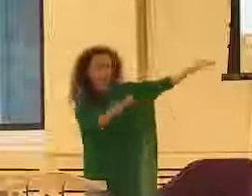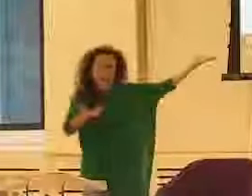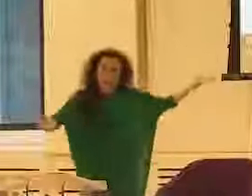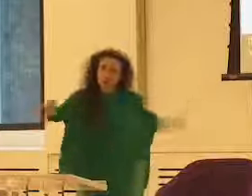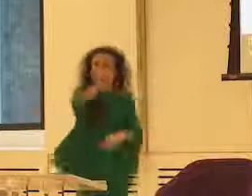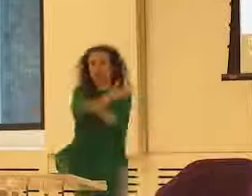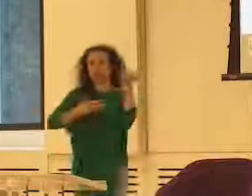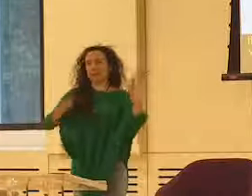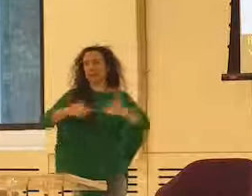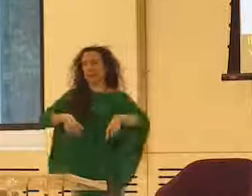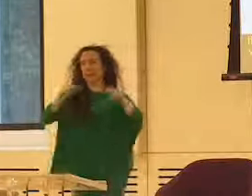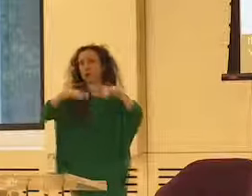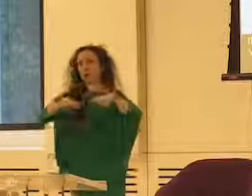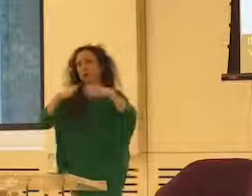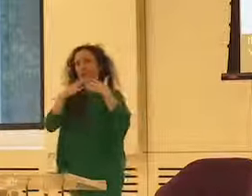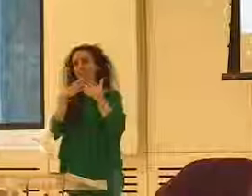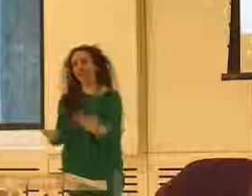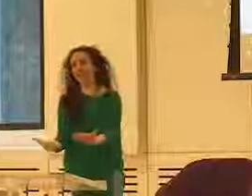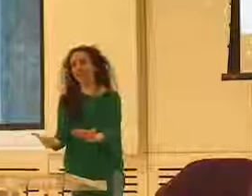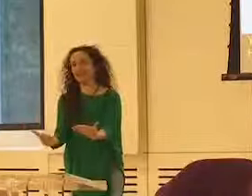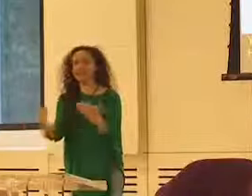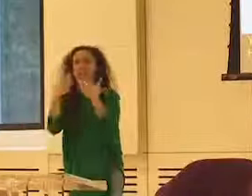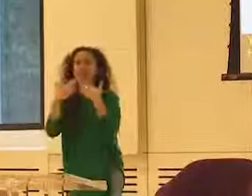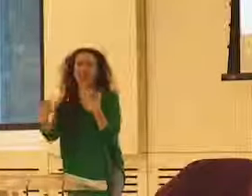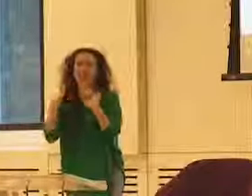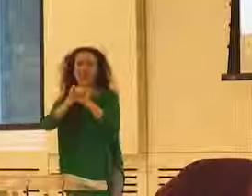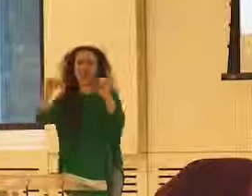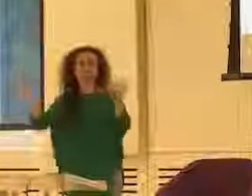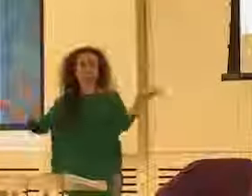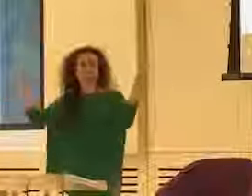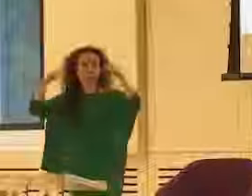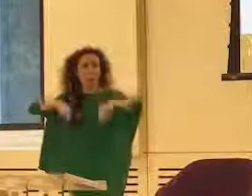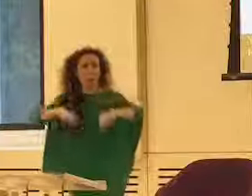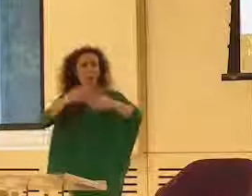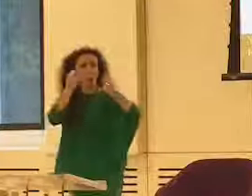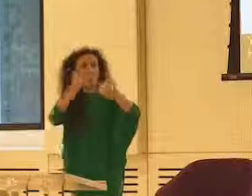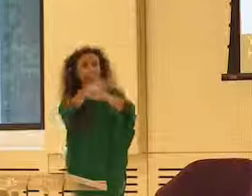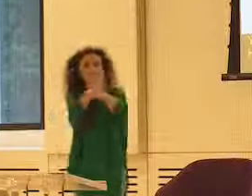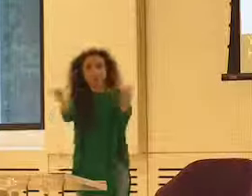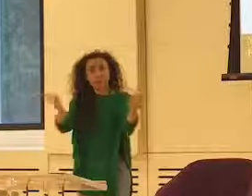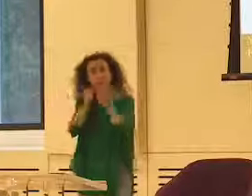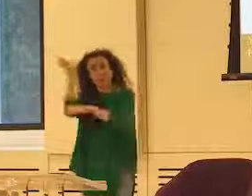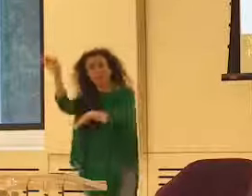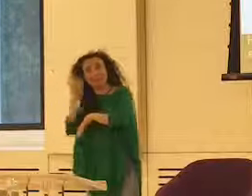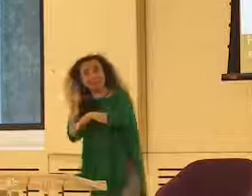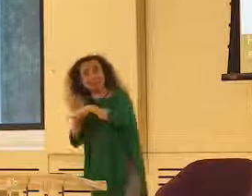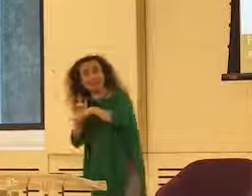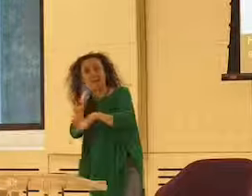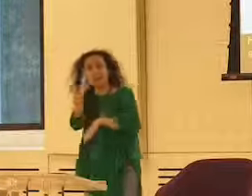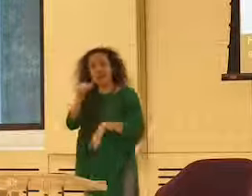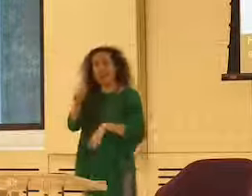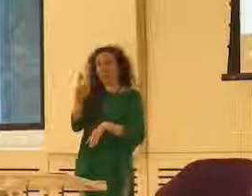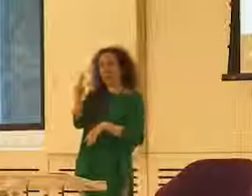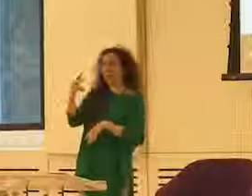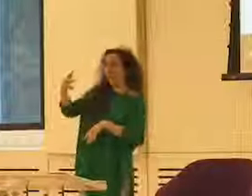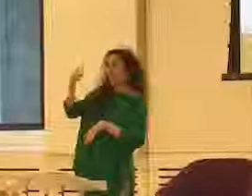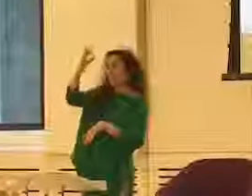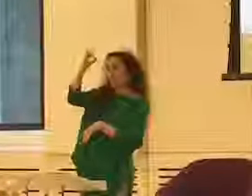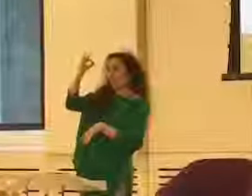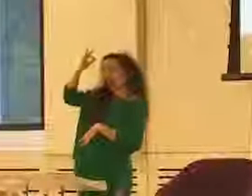Health. We have such eminent doctors here. Thank you all for coming. And I hope that you will go and see